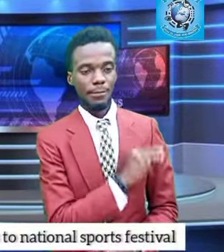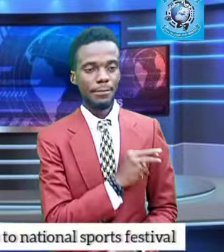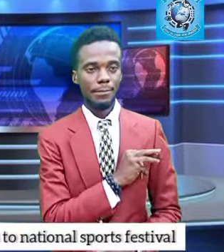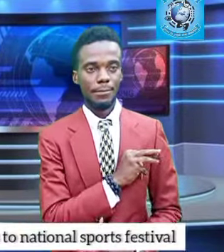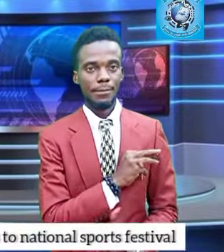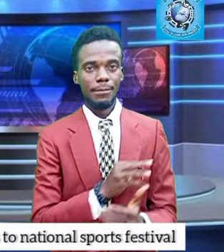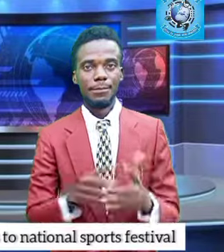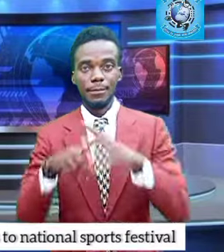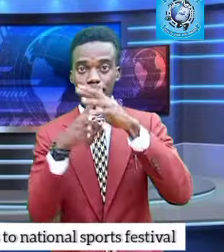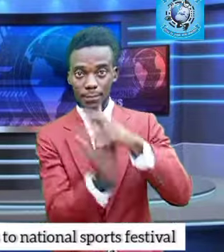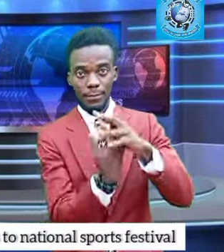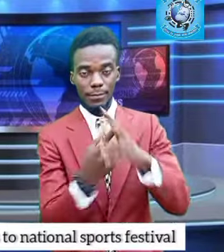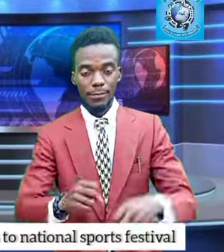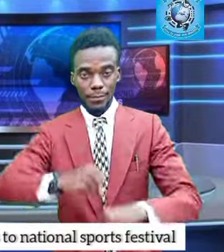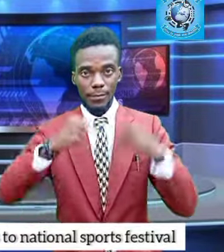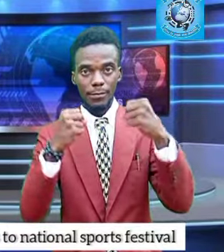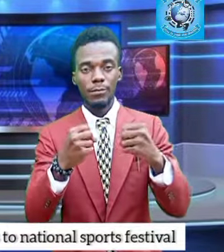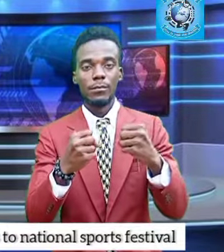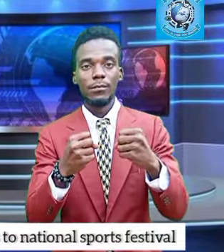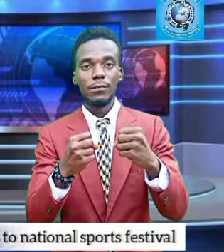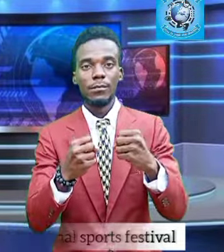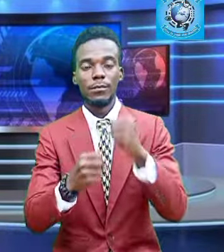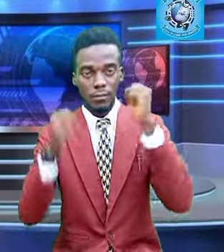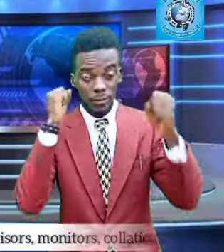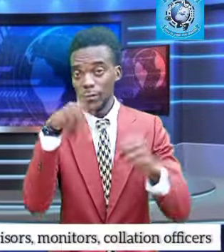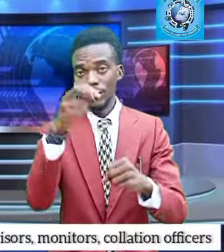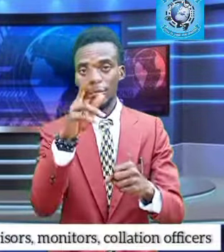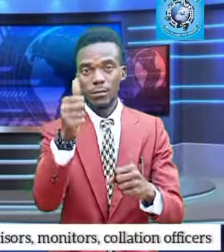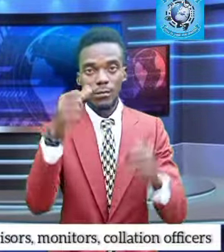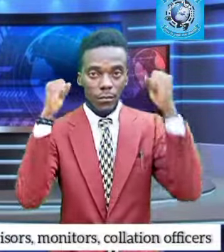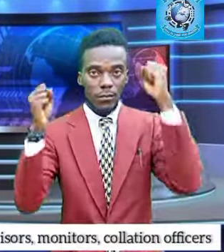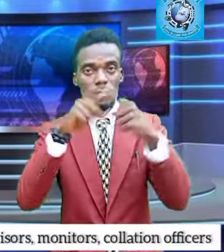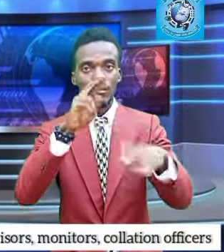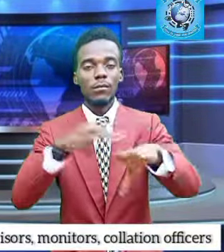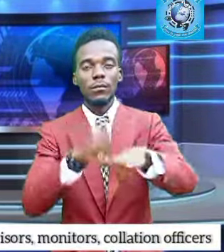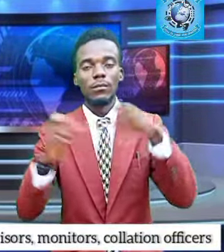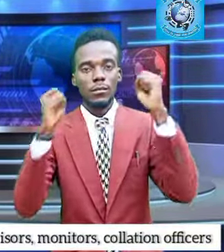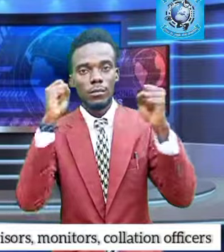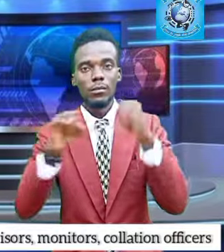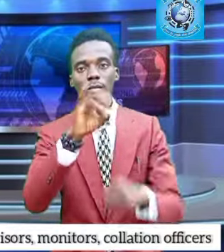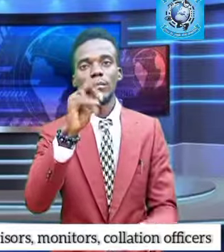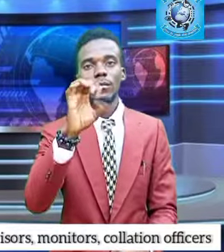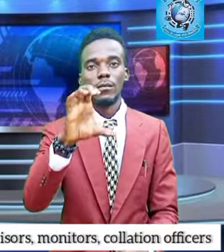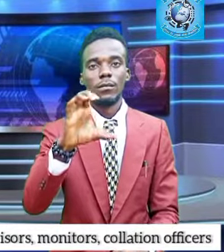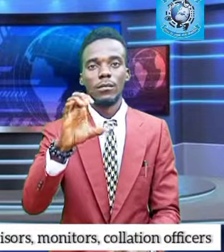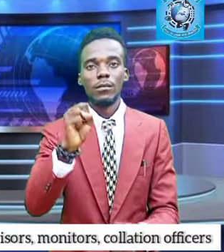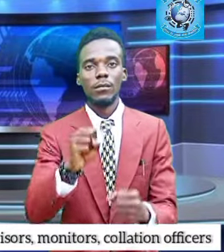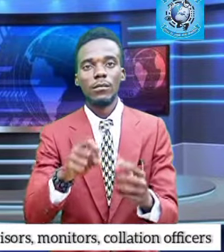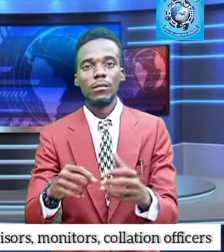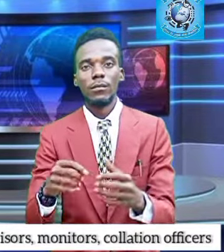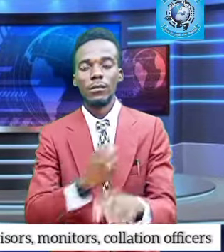para sports to national sport. INEC deploys PWDs as supervisors,